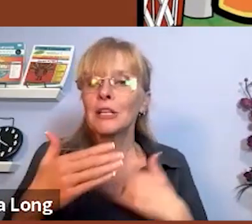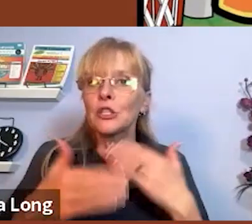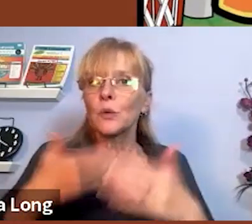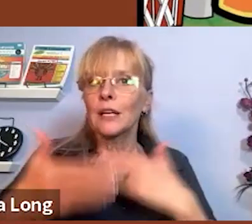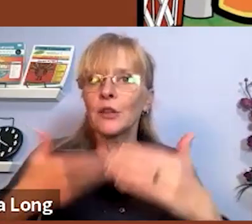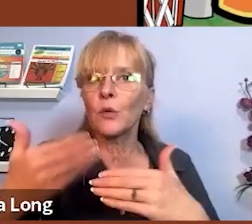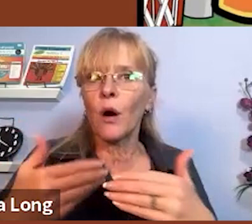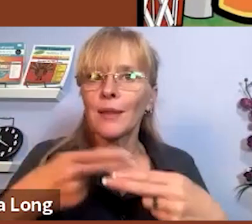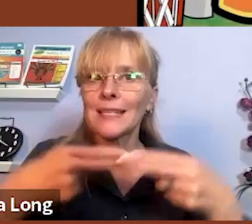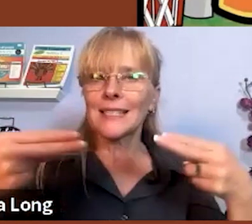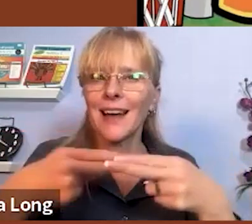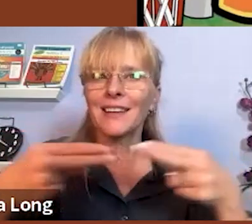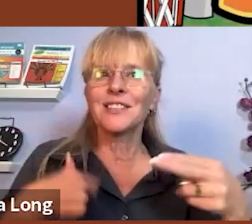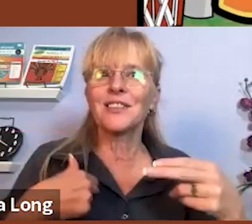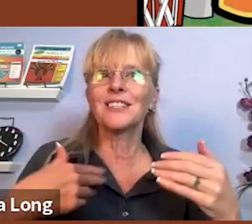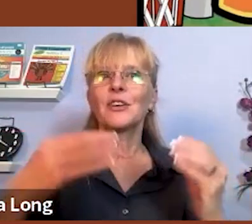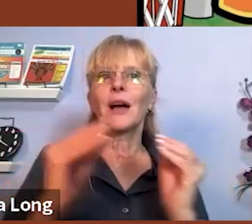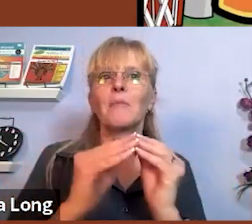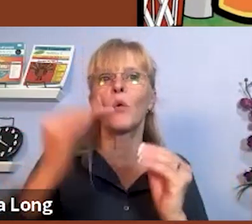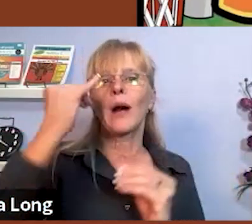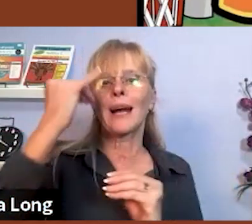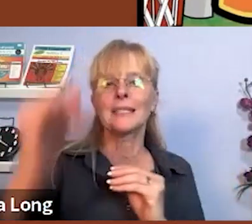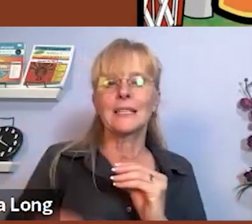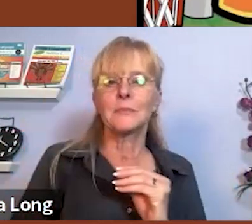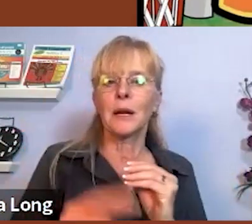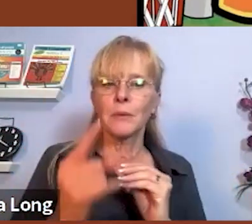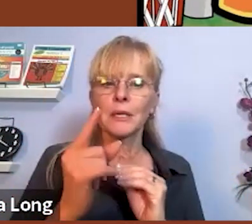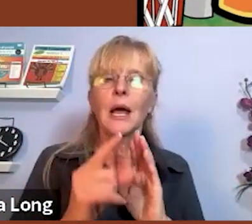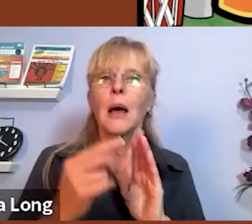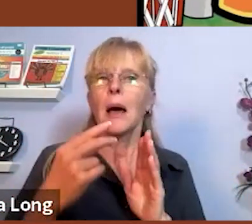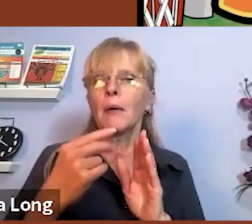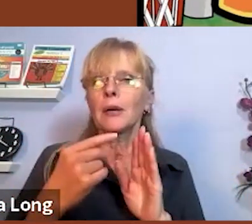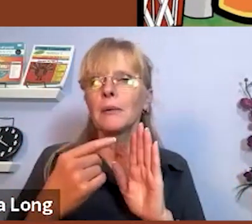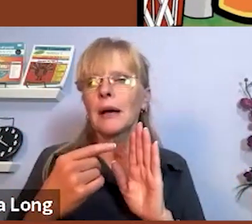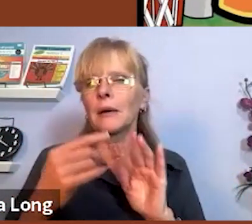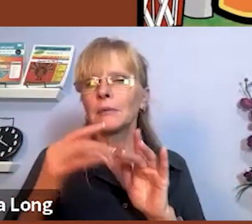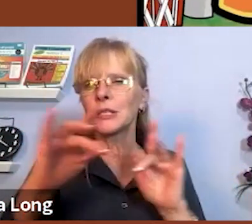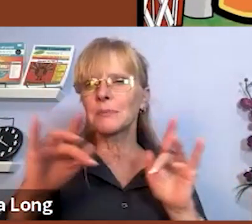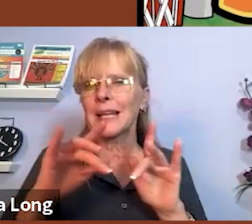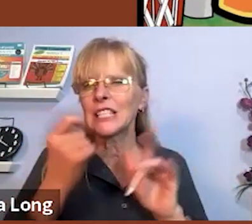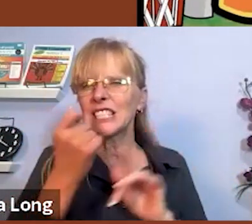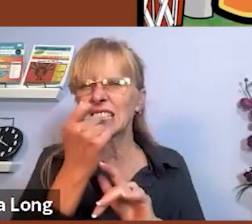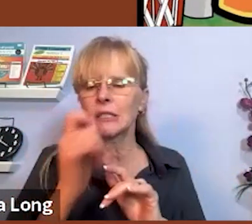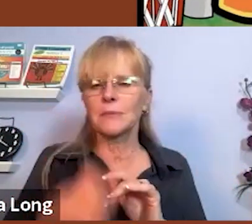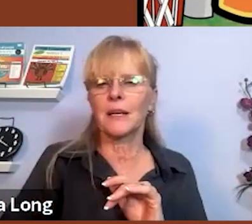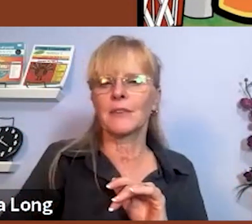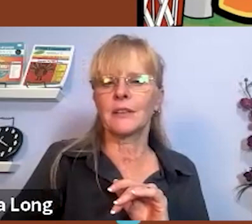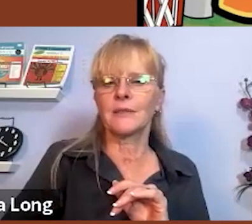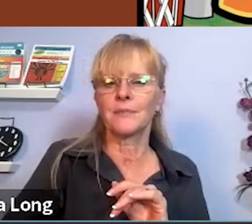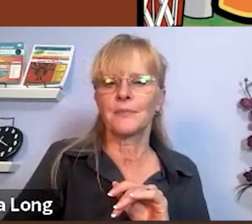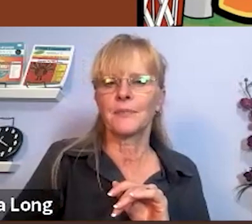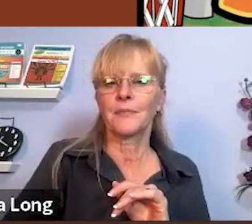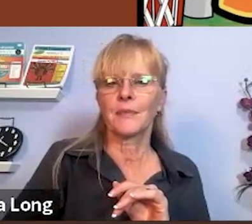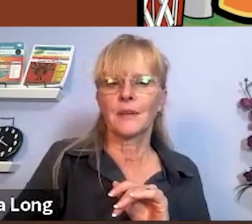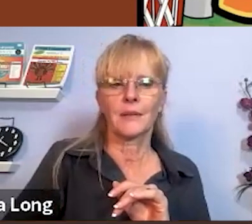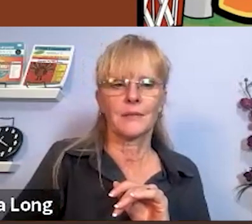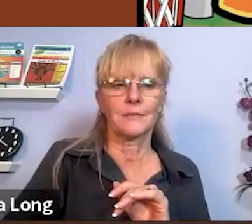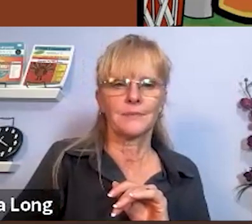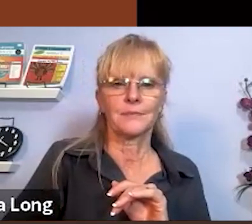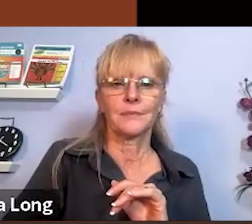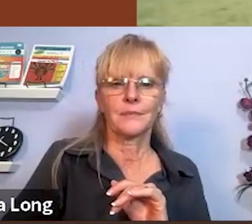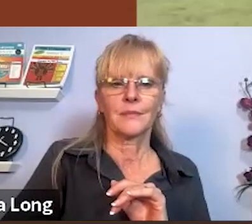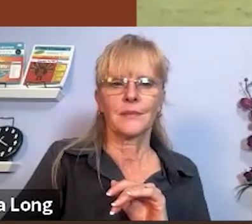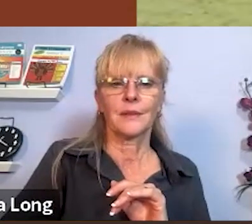want to make sure we get through all the slides so that you have more ideas. But I'm gonna just play just a little bit of it.